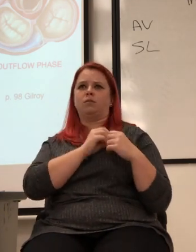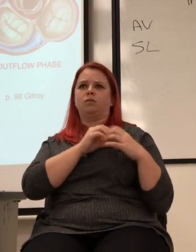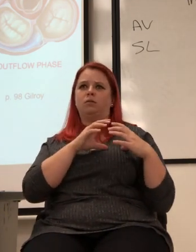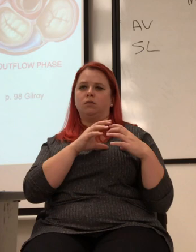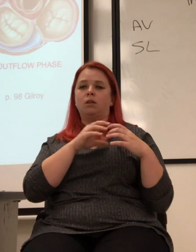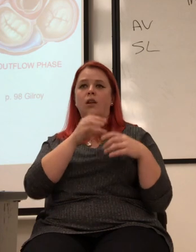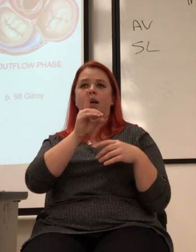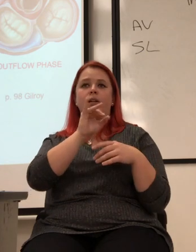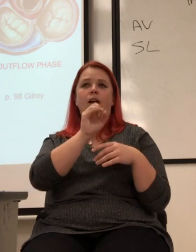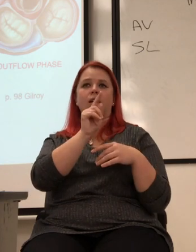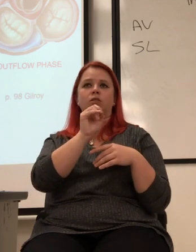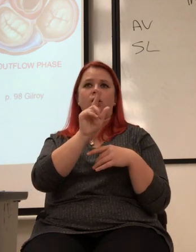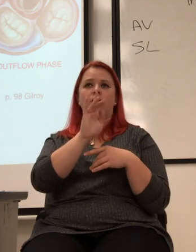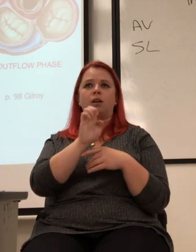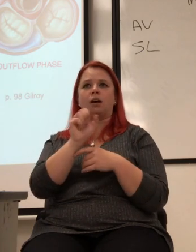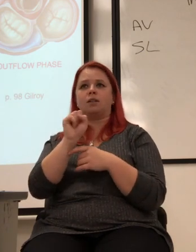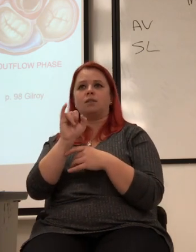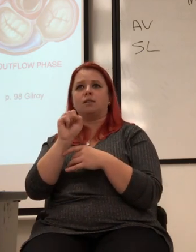diastole or systole?